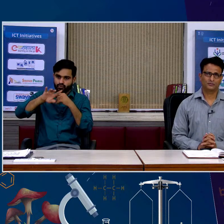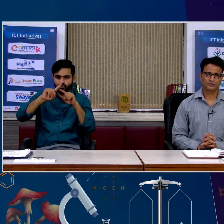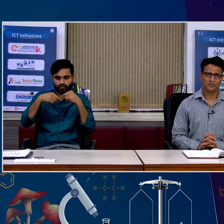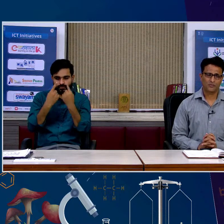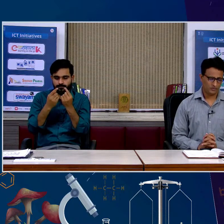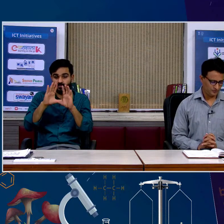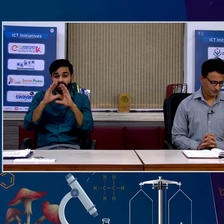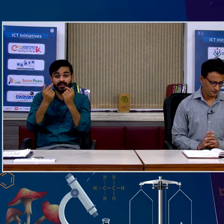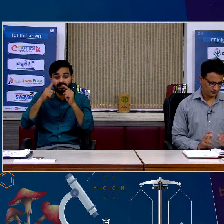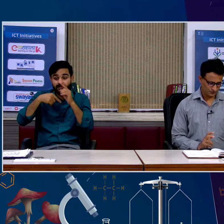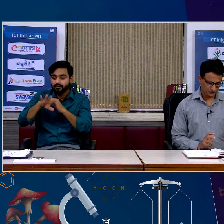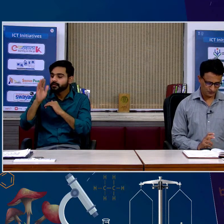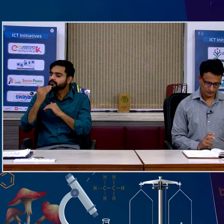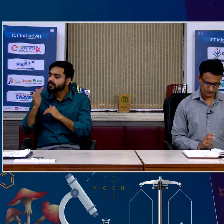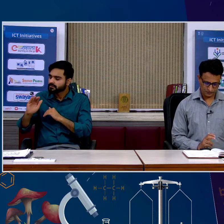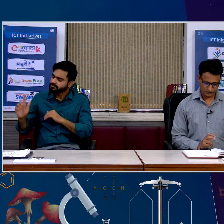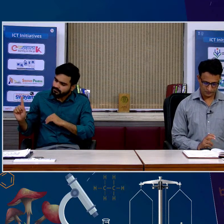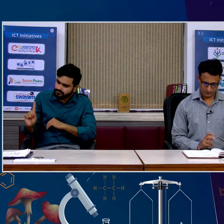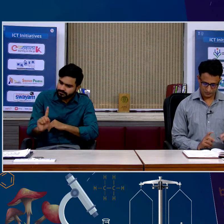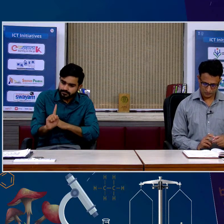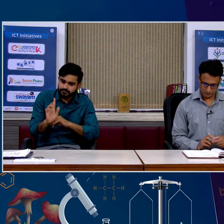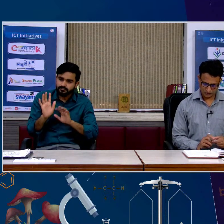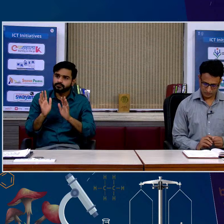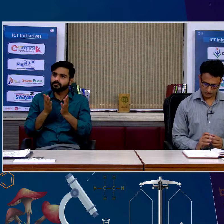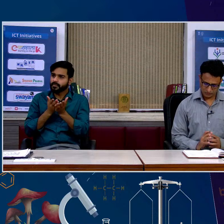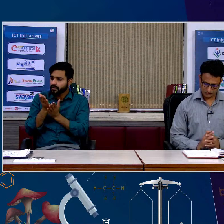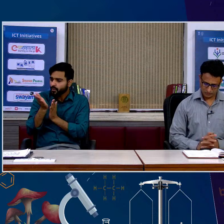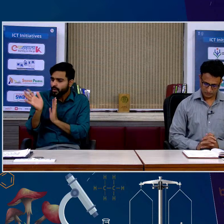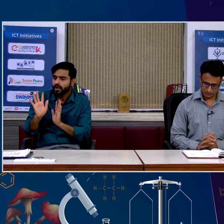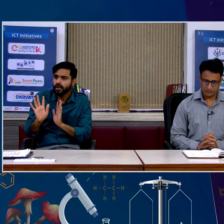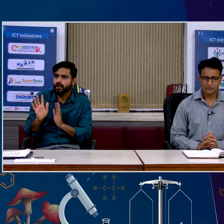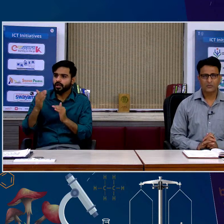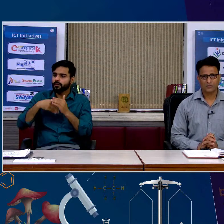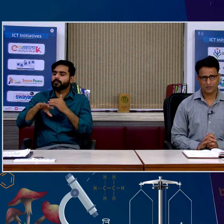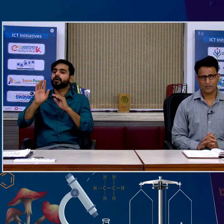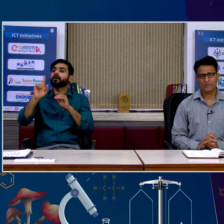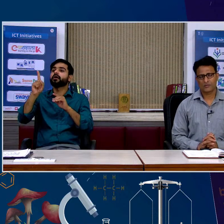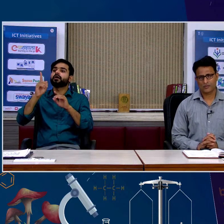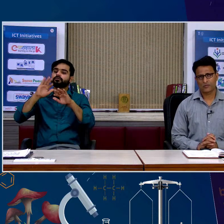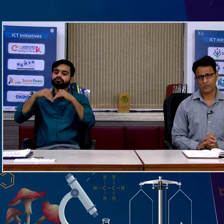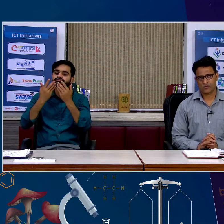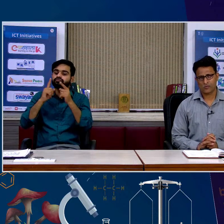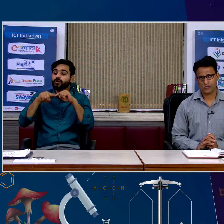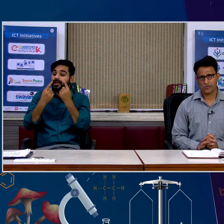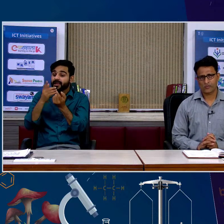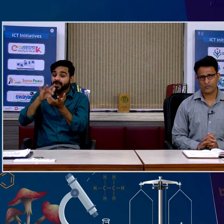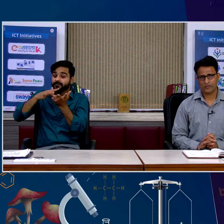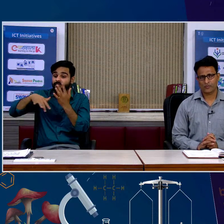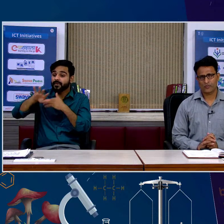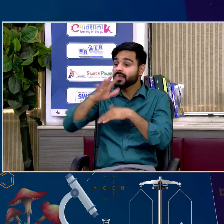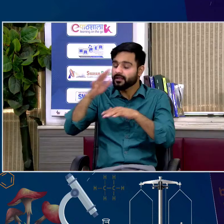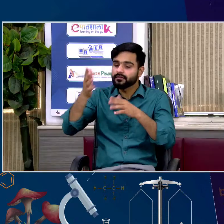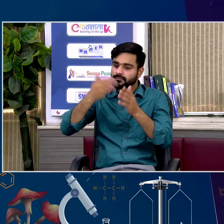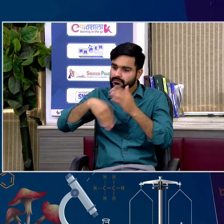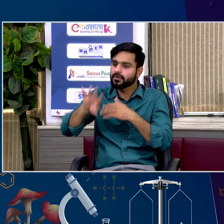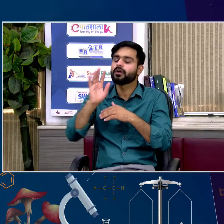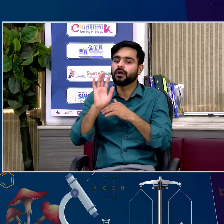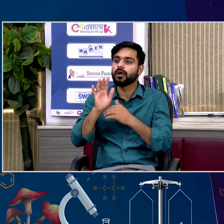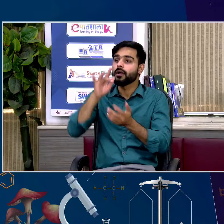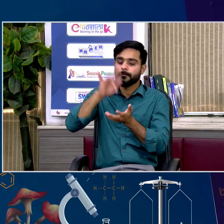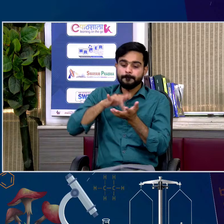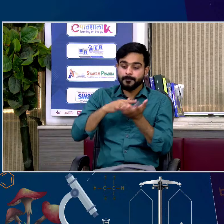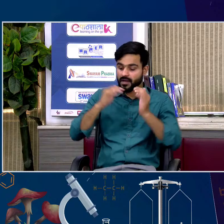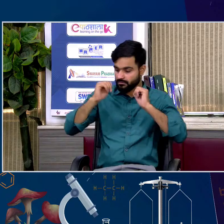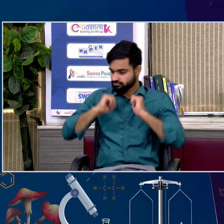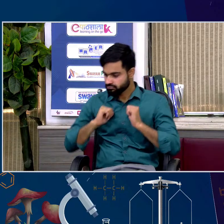region where you tell the child, okay, now you haven't been behaving properly. You go to the calming area and relax yourself. But it's a place where the